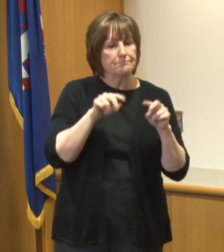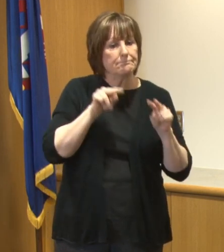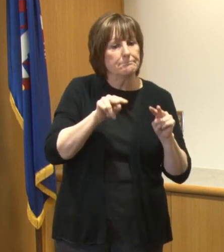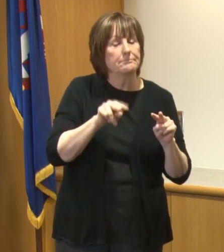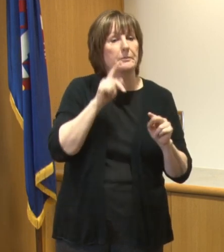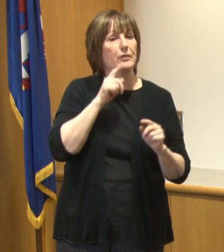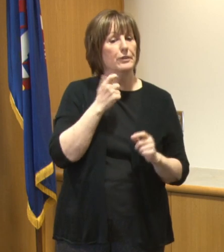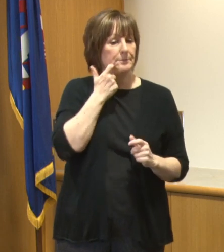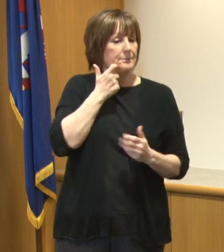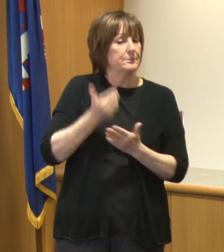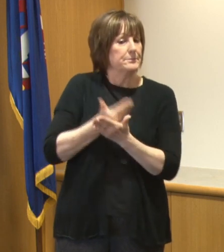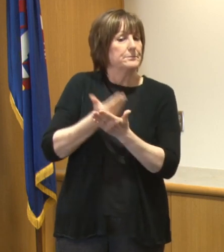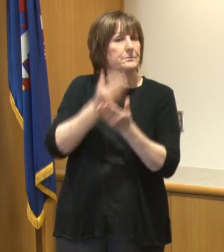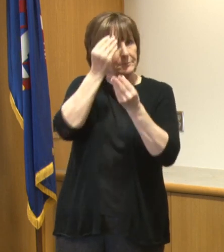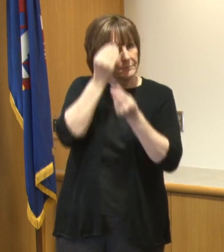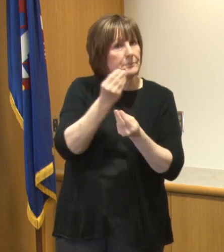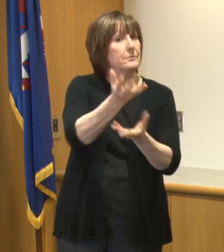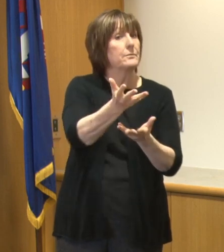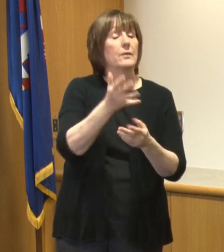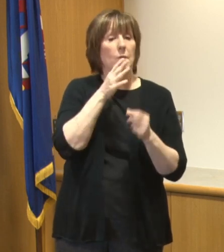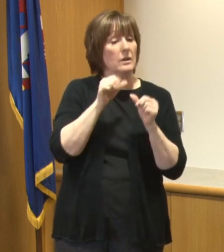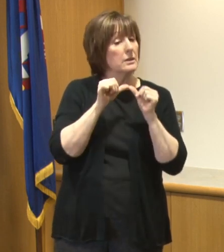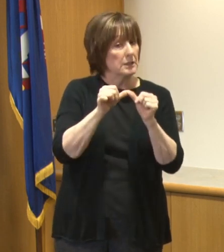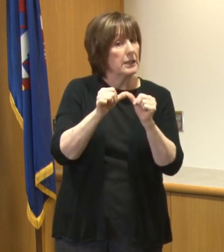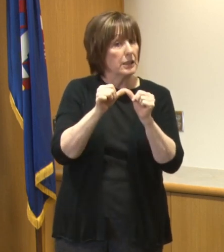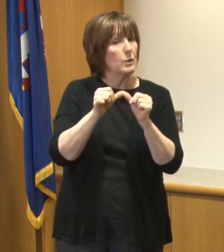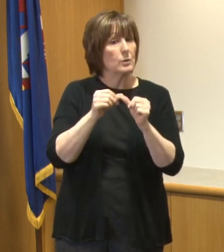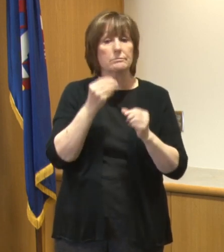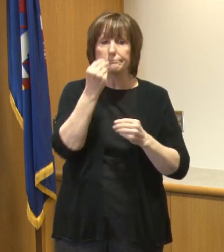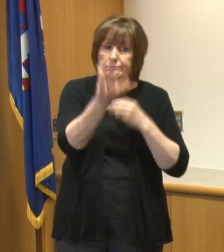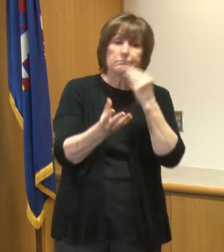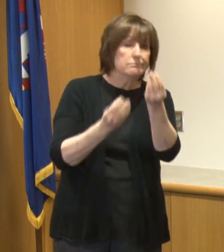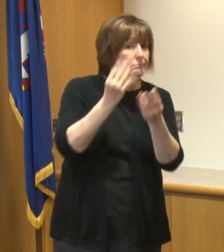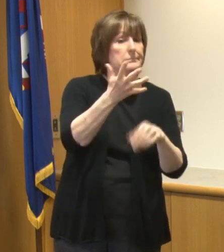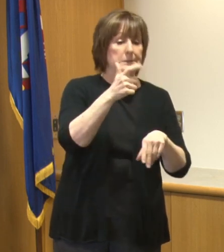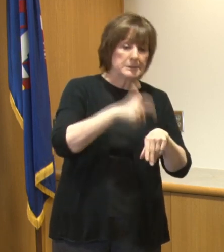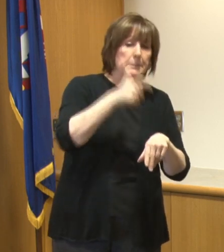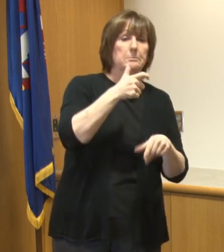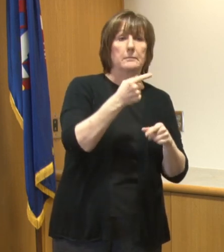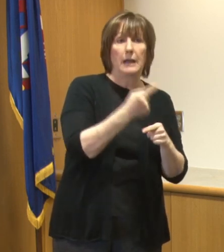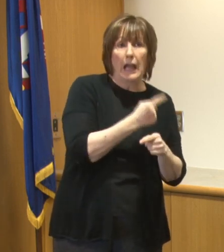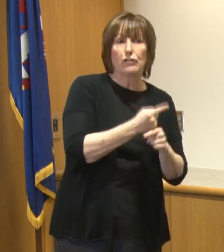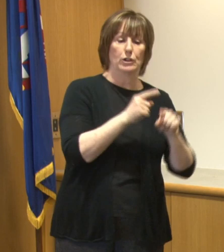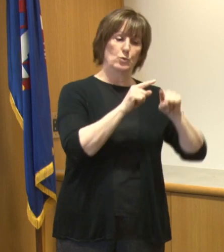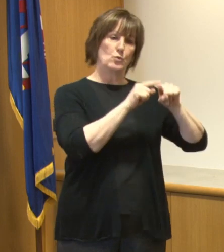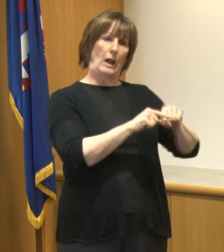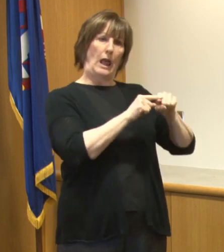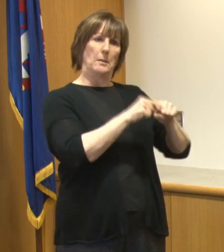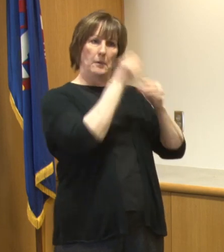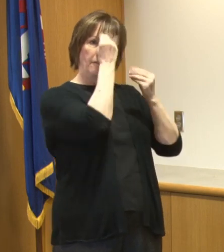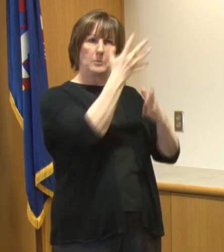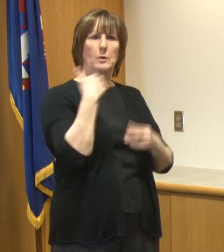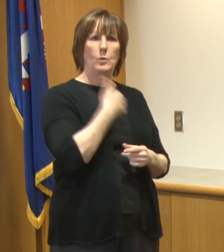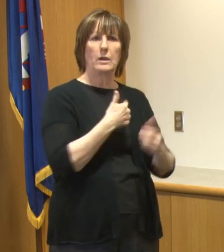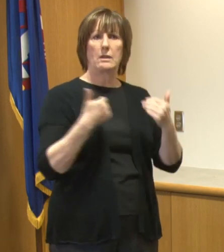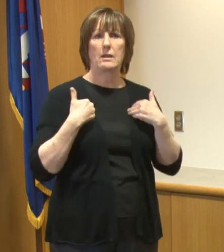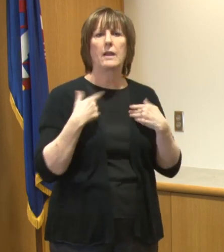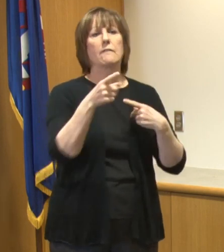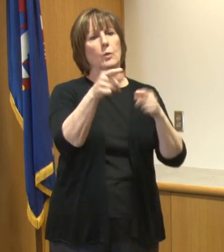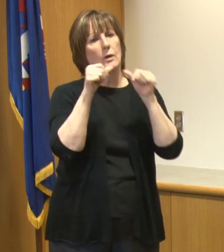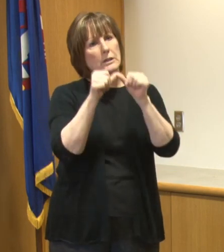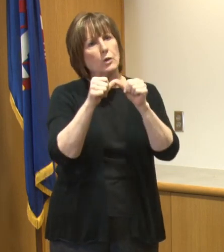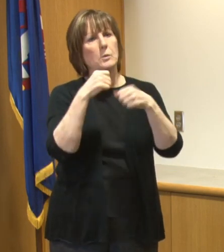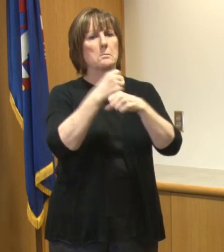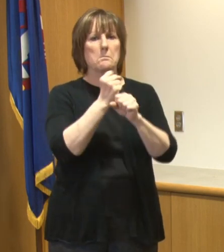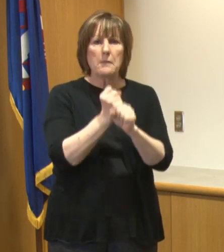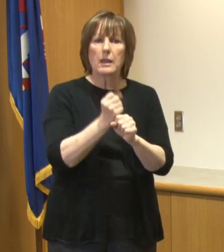this latest community briefing. We'll continue to bring forward the most timely, accurate, and reliable information that we have so that you can continue to make